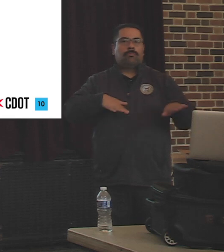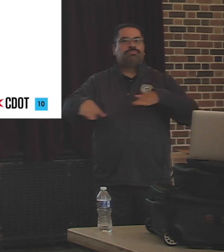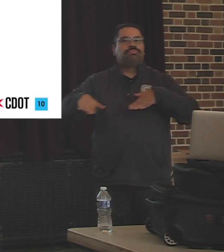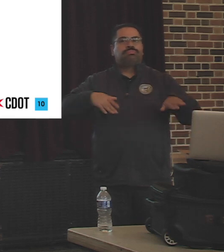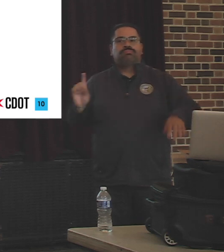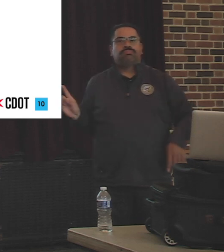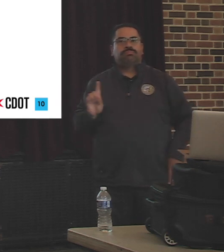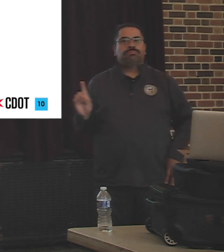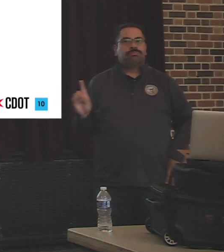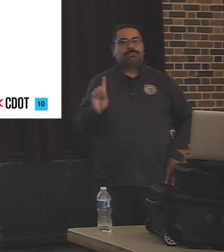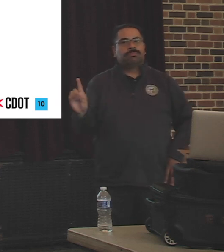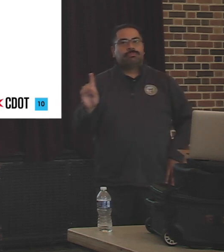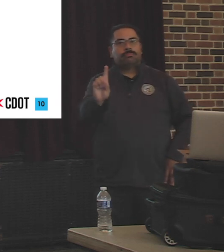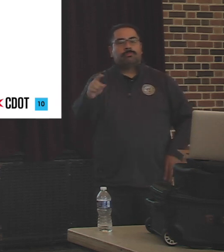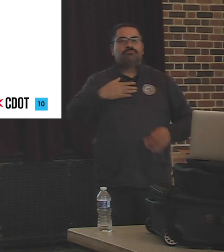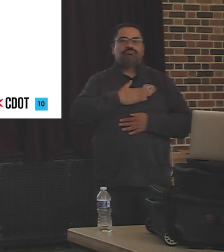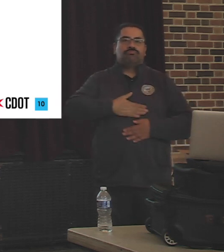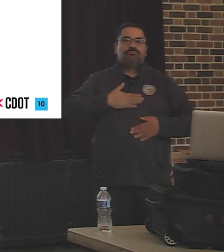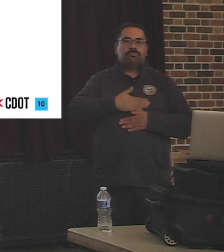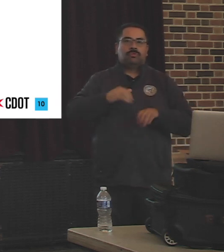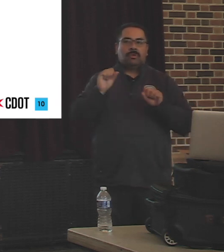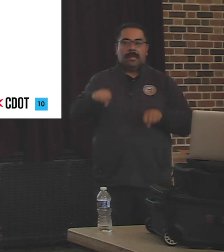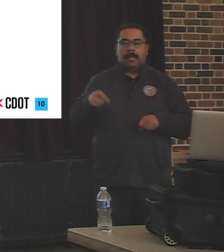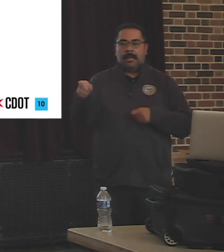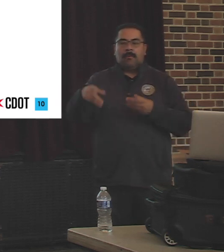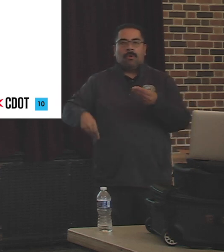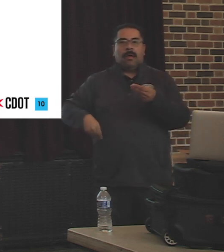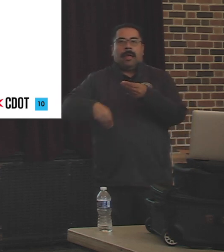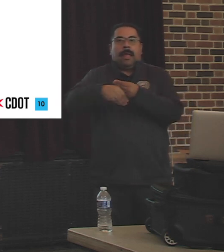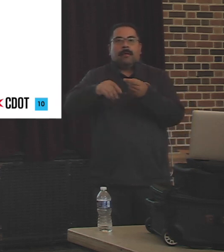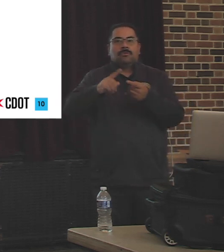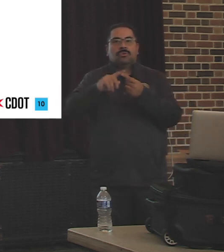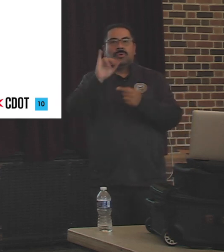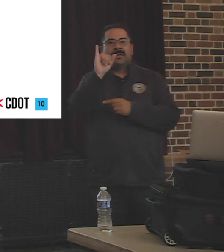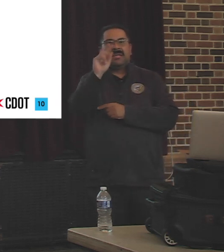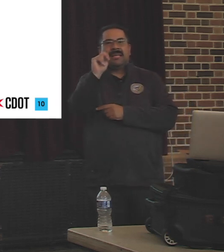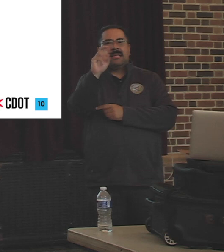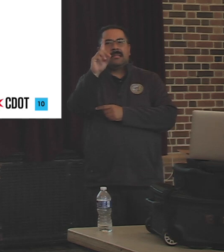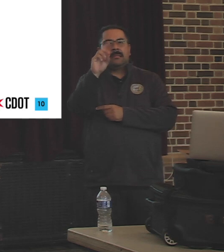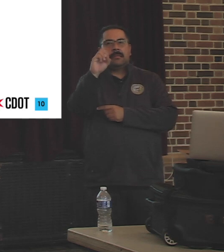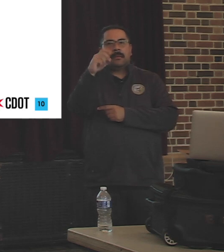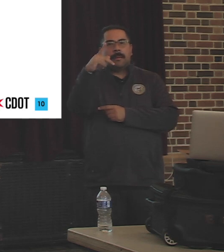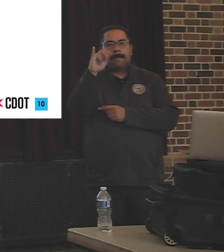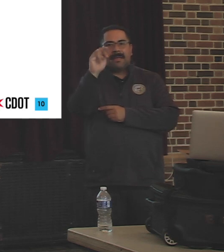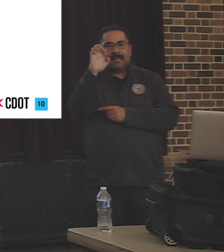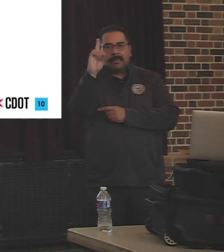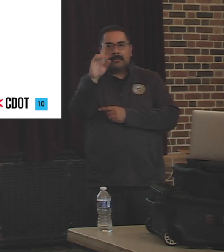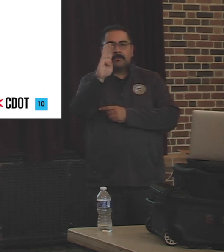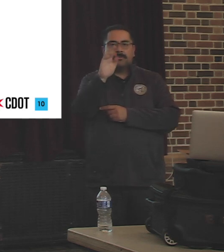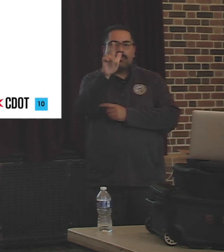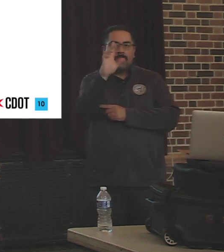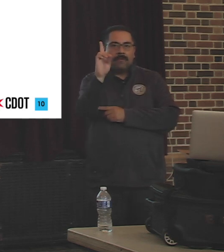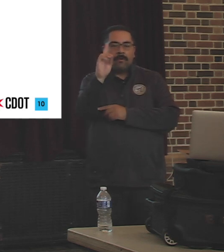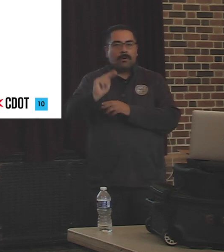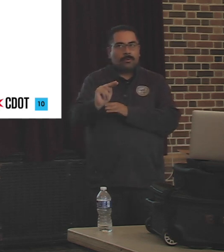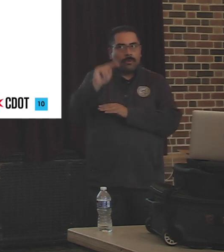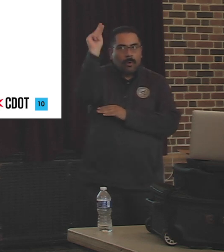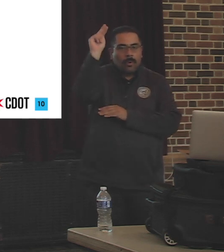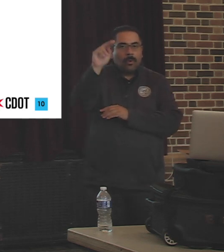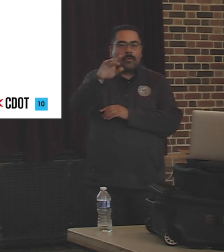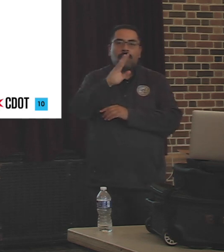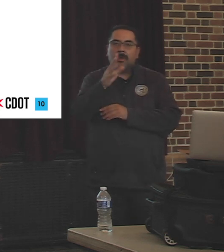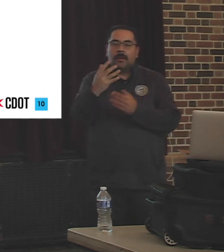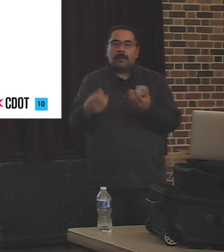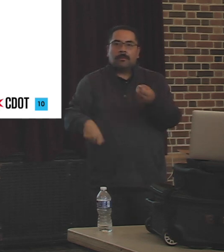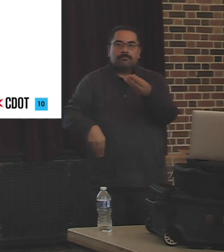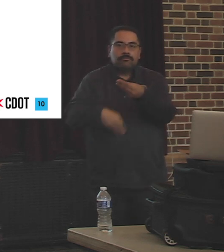enjoy, and so that'll extend the path on Independence going north. And again, as I mentioned, that really complements and